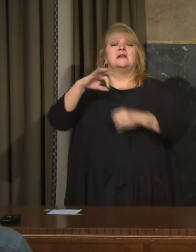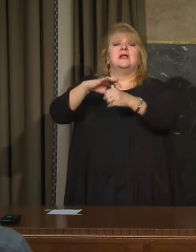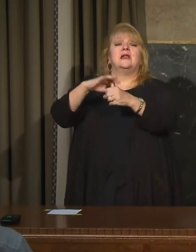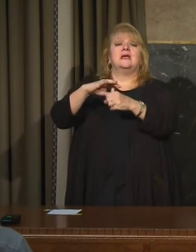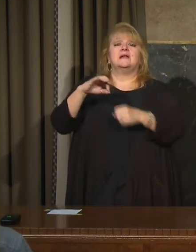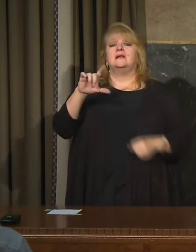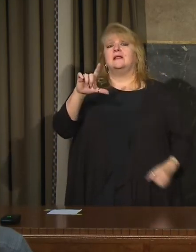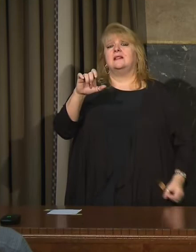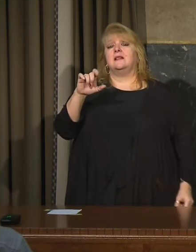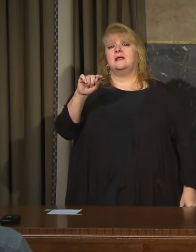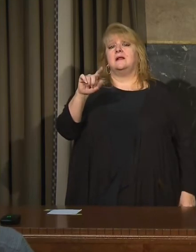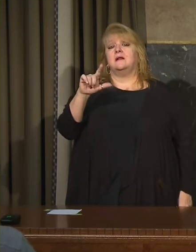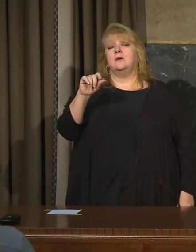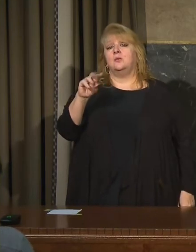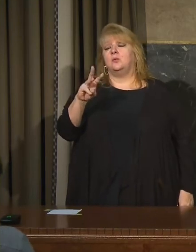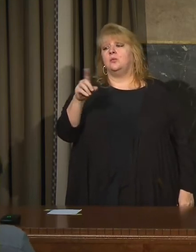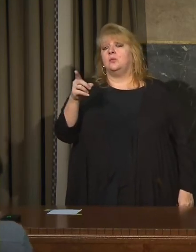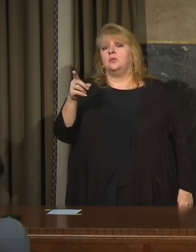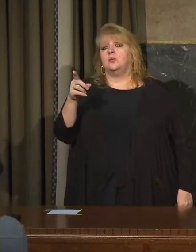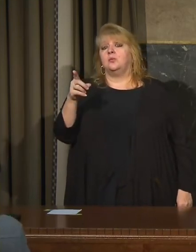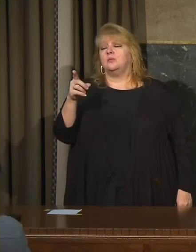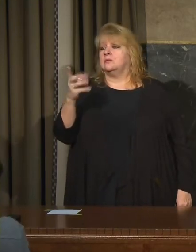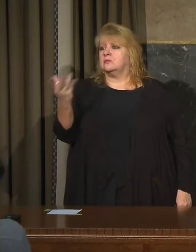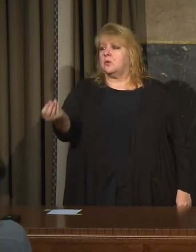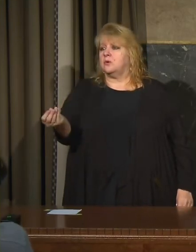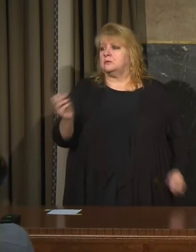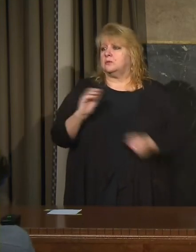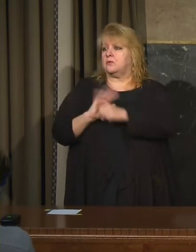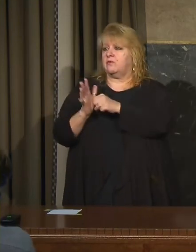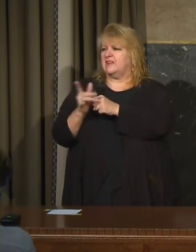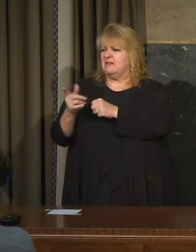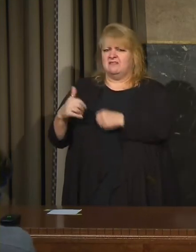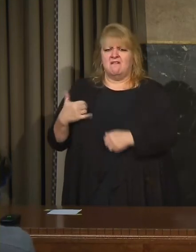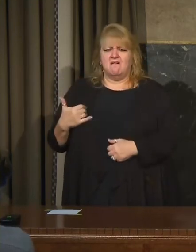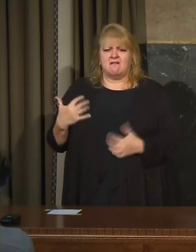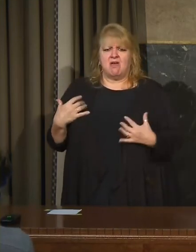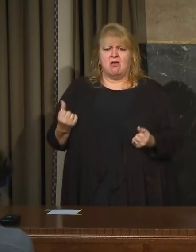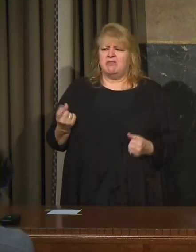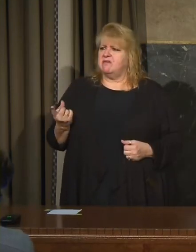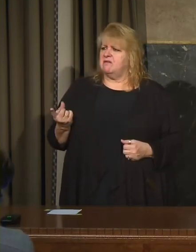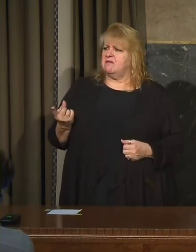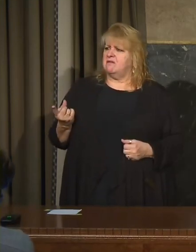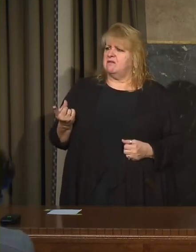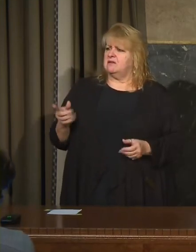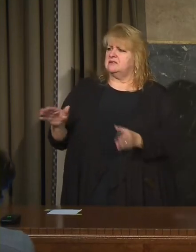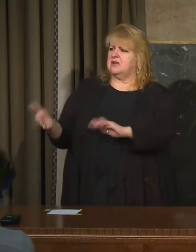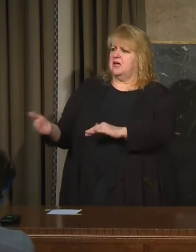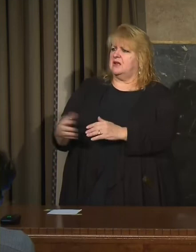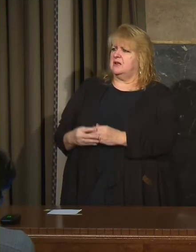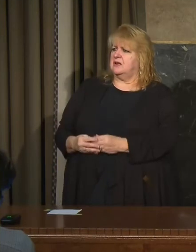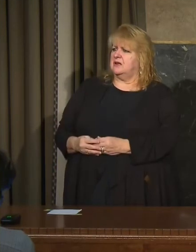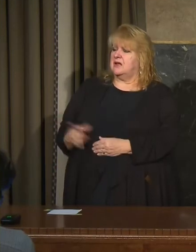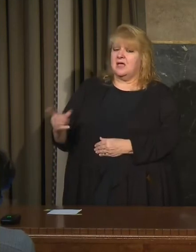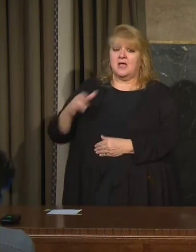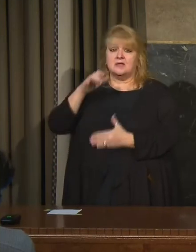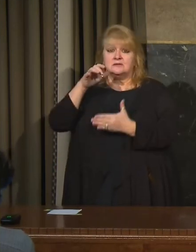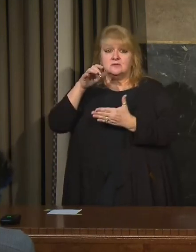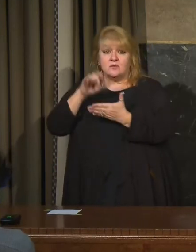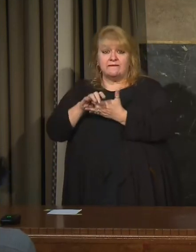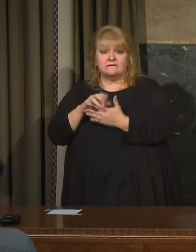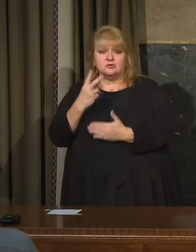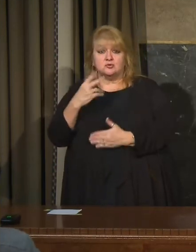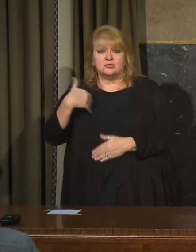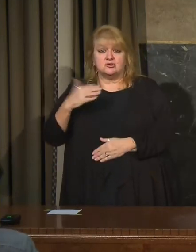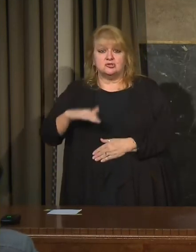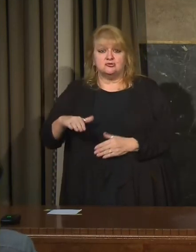Letlow and how a young, healthy individual who was leaving behind a wife and two young